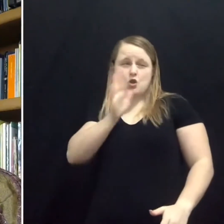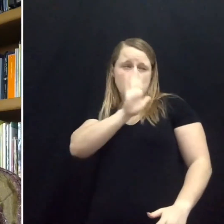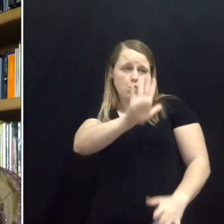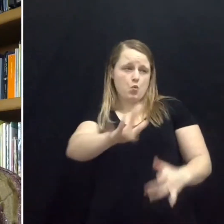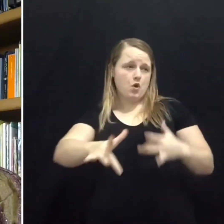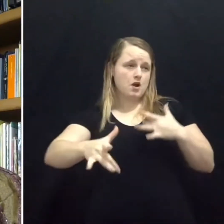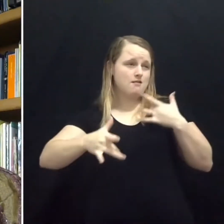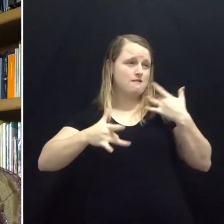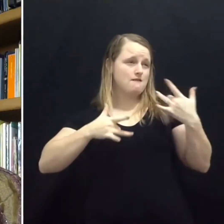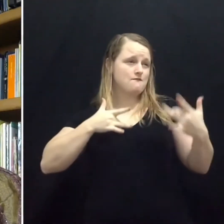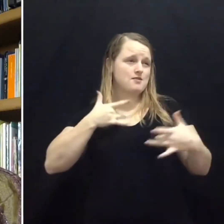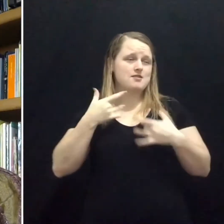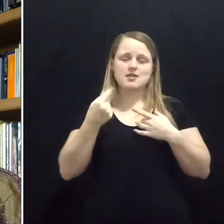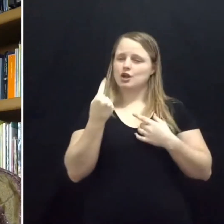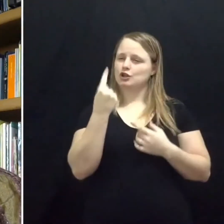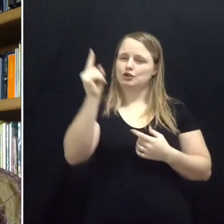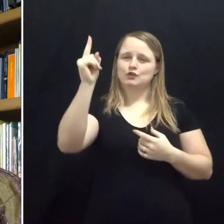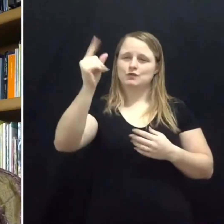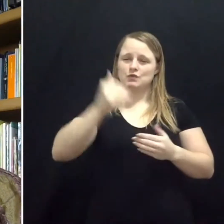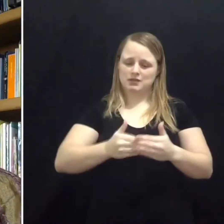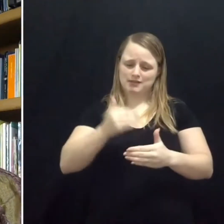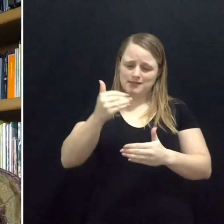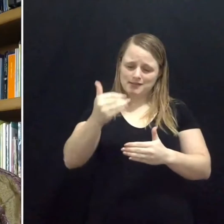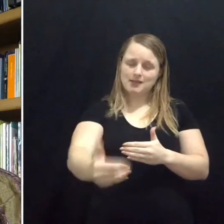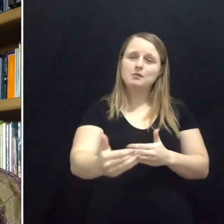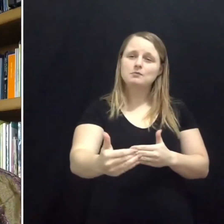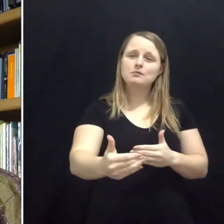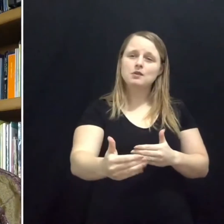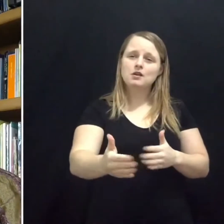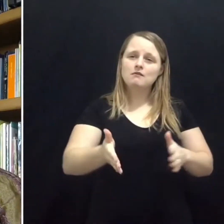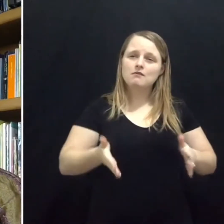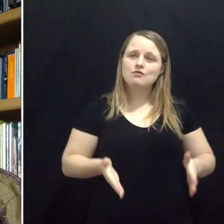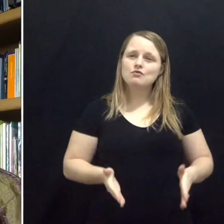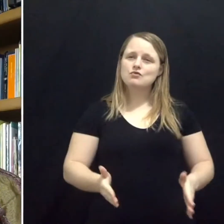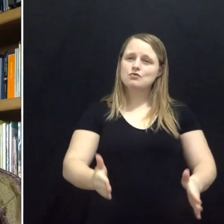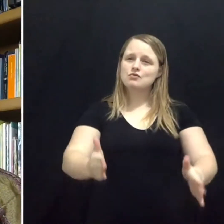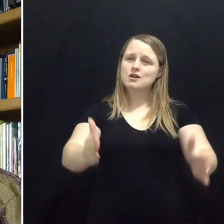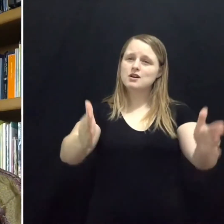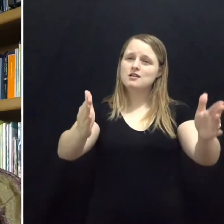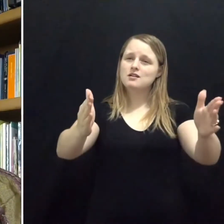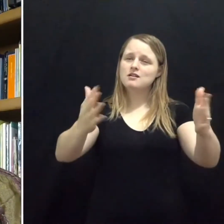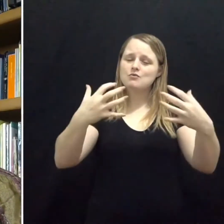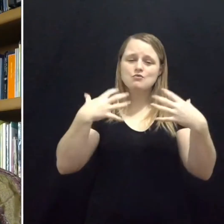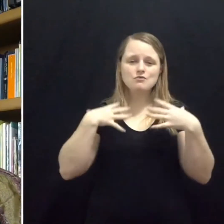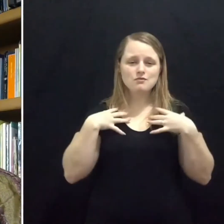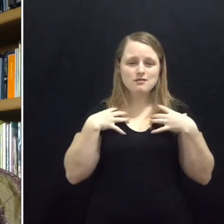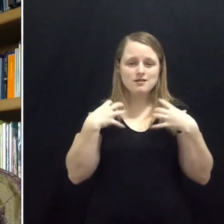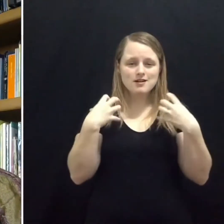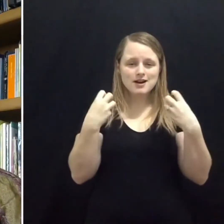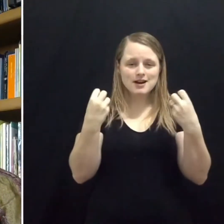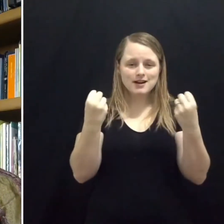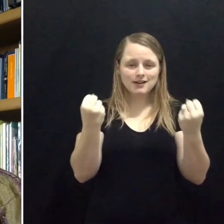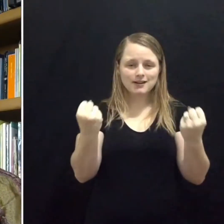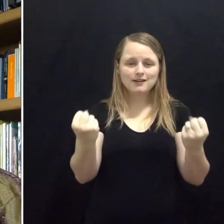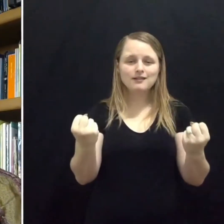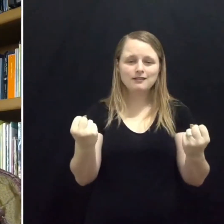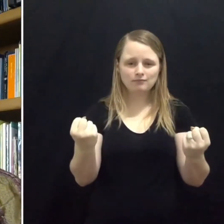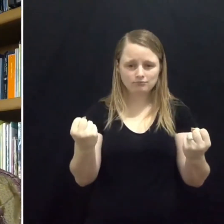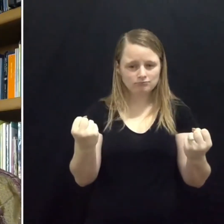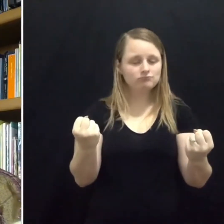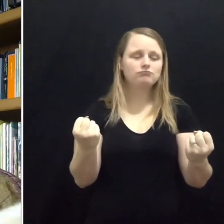feelings is the very first step on the journey to